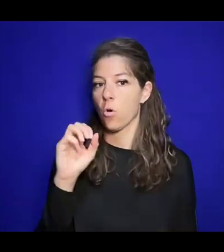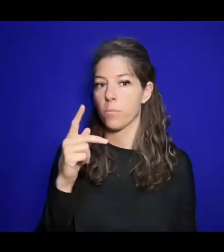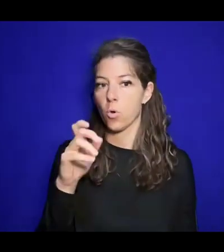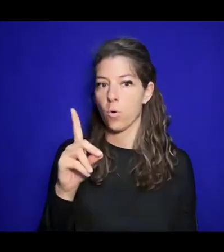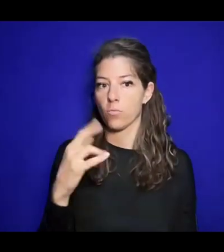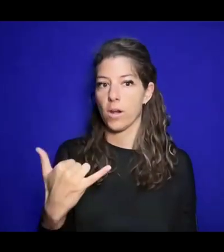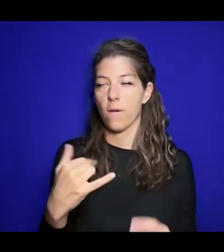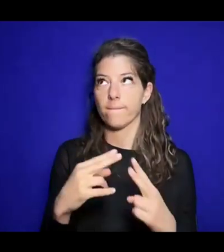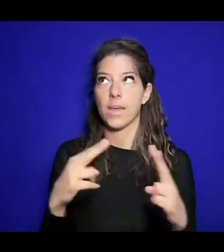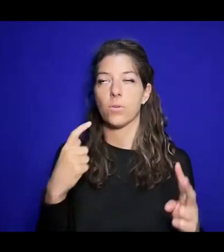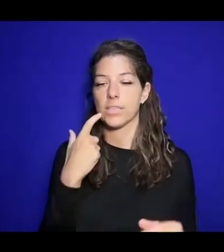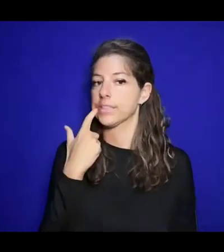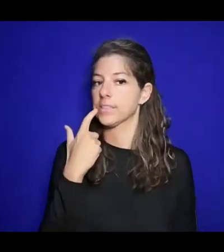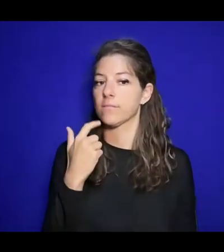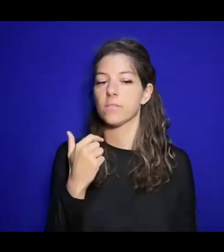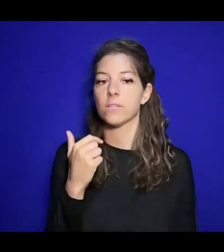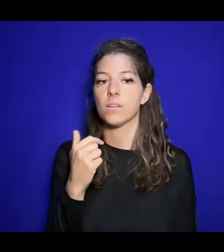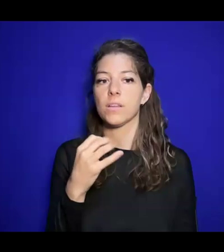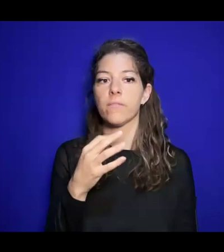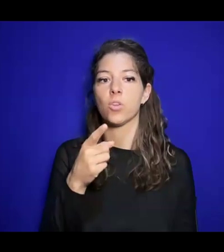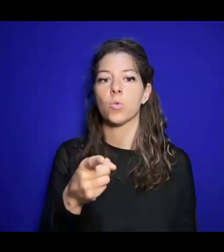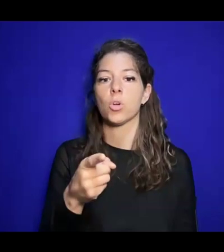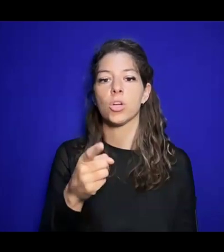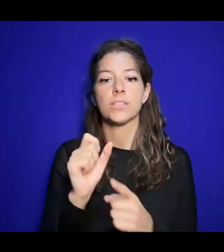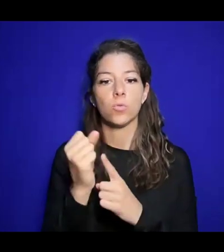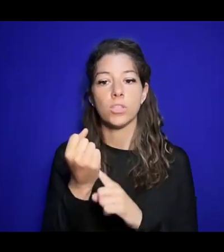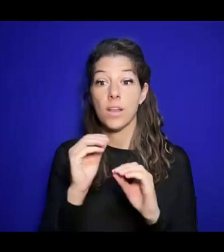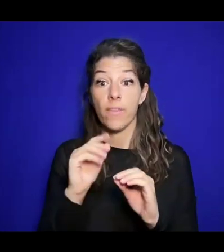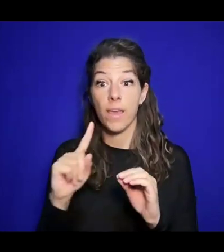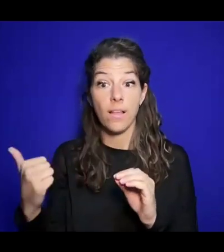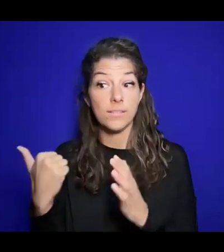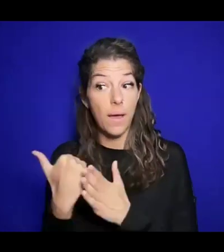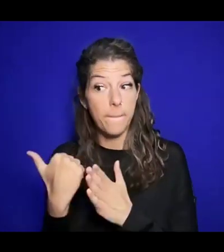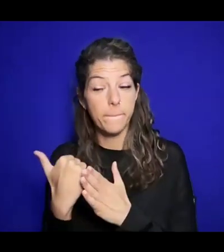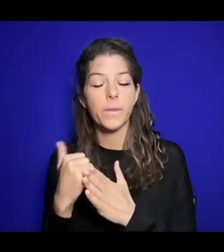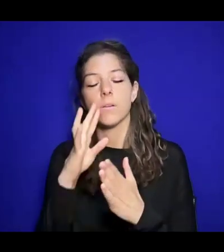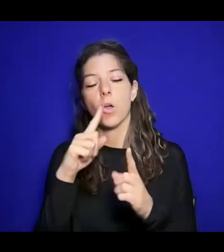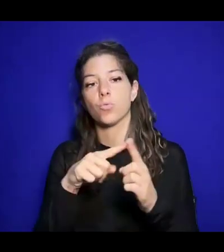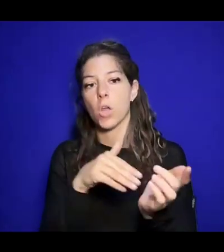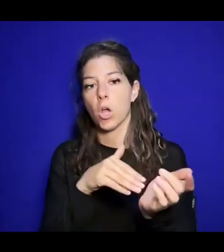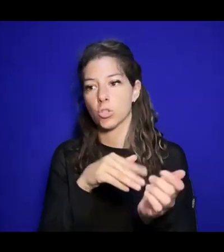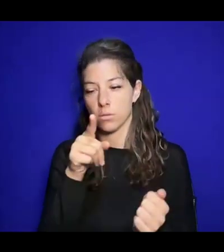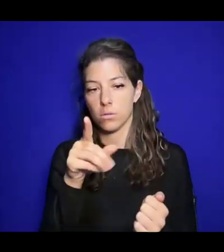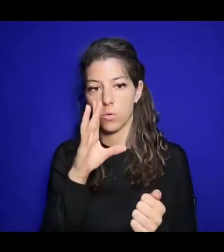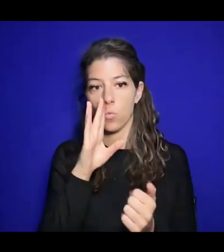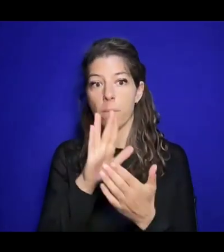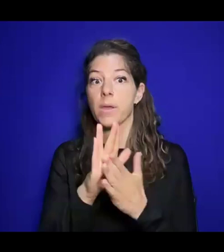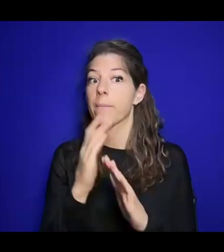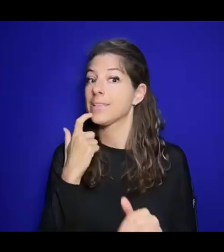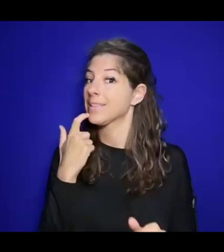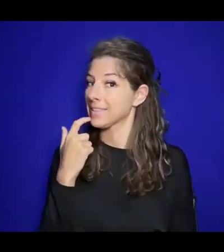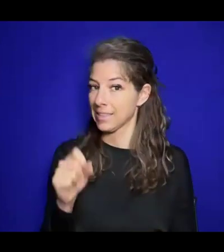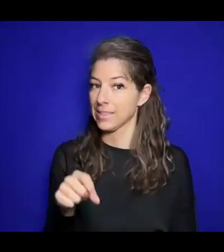are addictive. If you are in the situation where nothing else has helped, talk to your physician because you will become addicted to